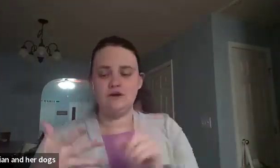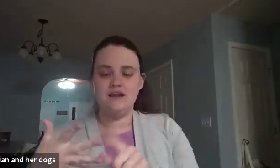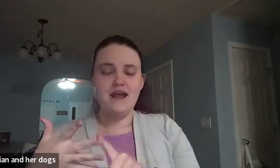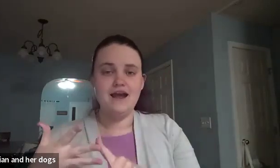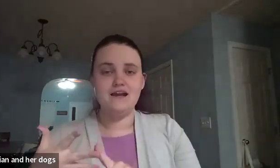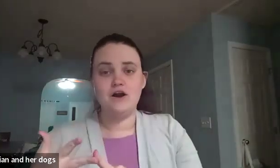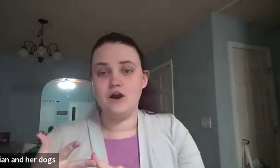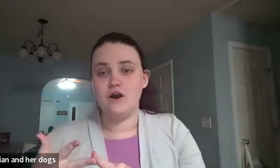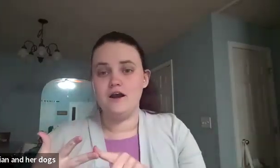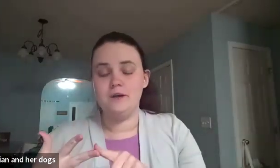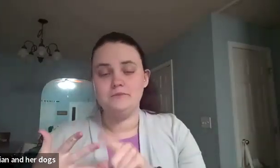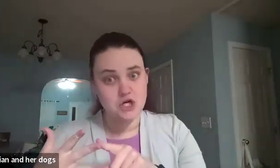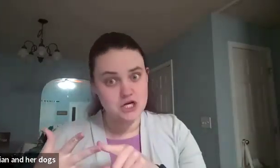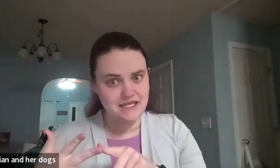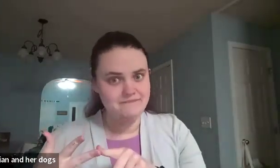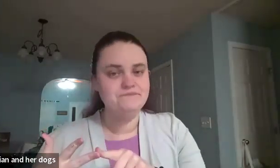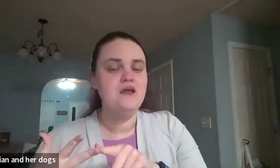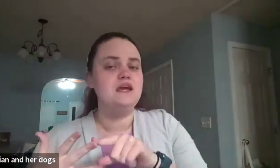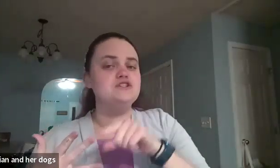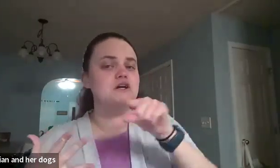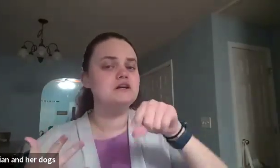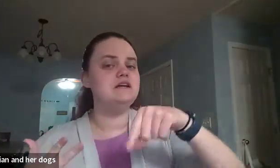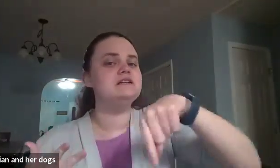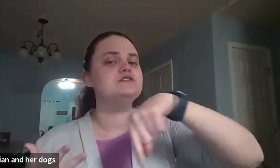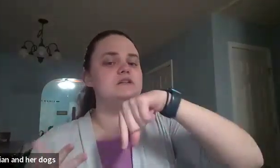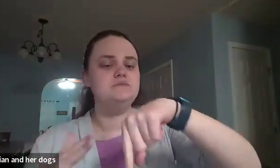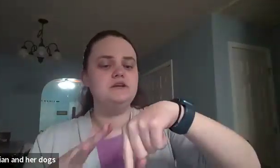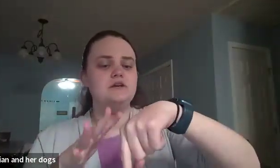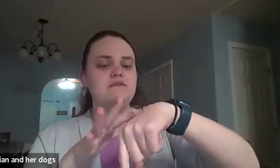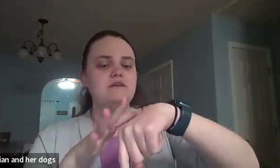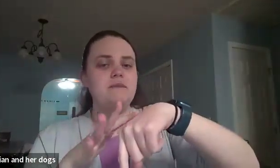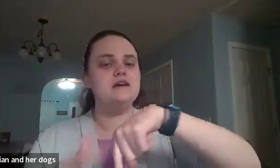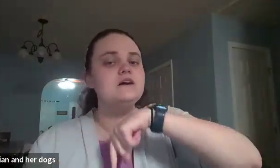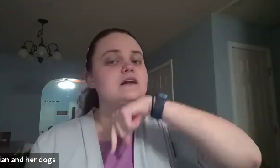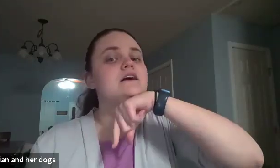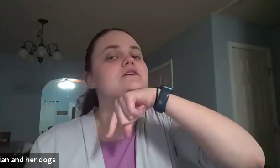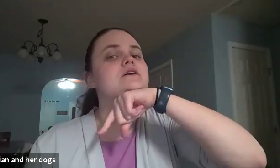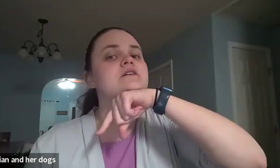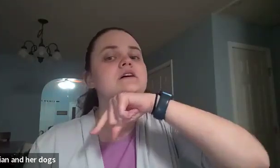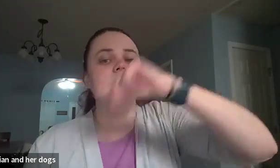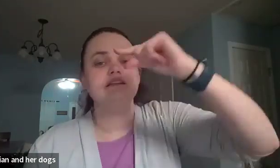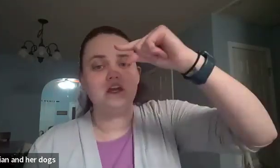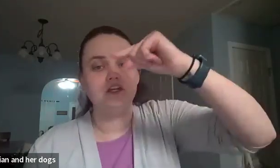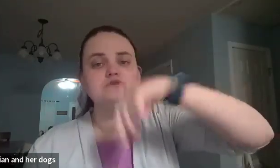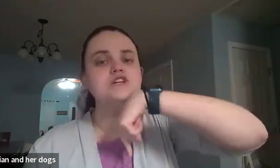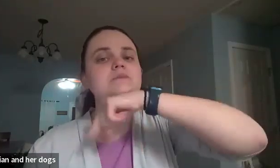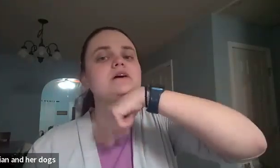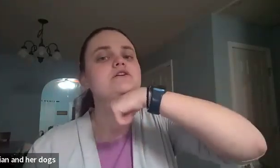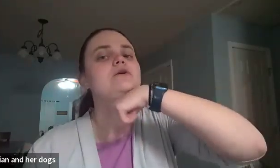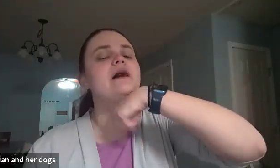We're gonna add our turkey, and turkey is going to be, you're gonna have like the back of your hand under, and it's like that Q shape, and you go